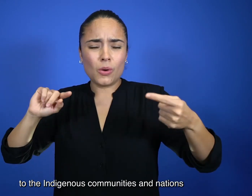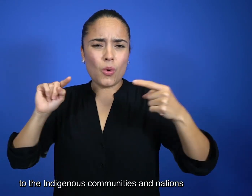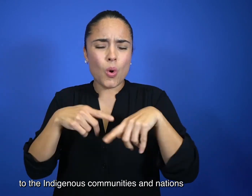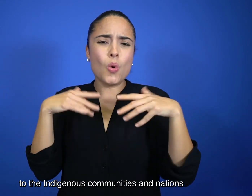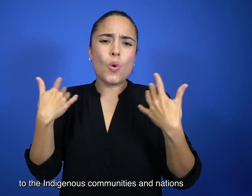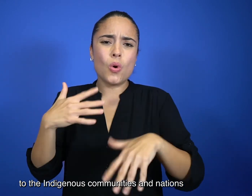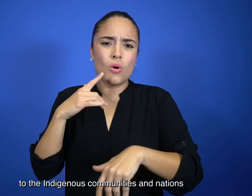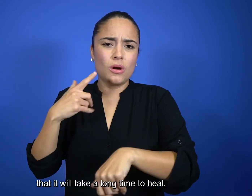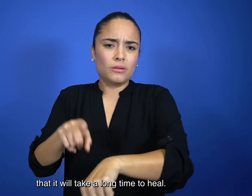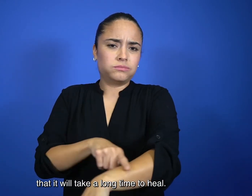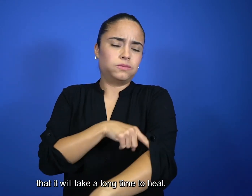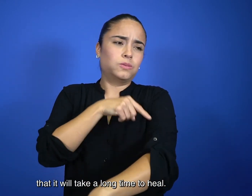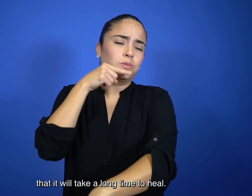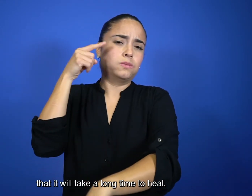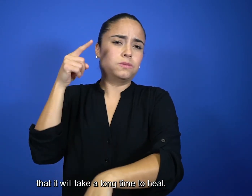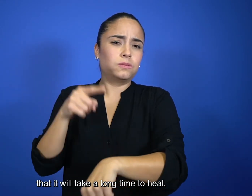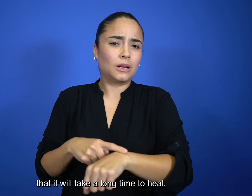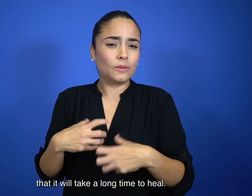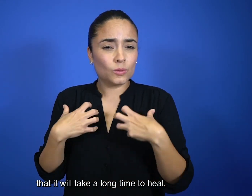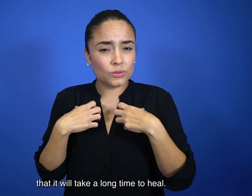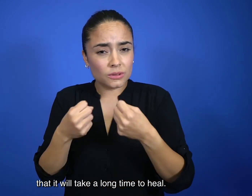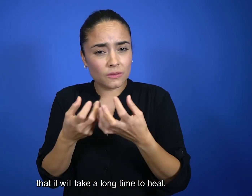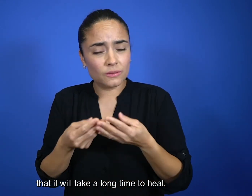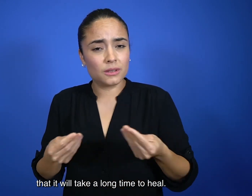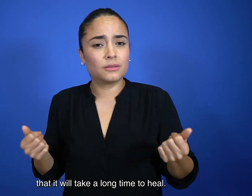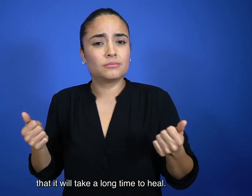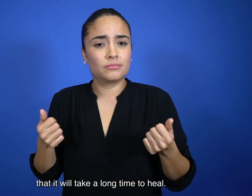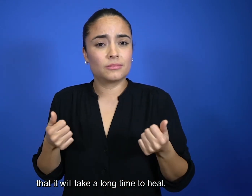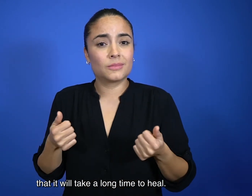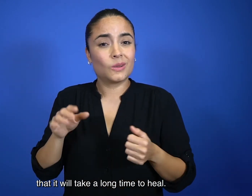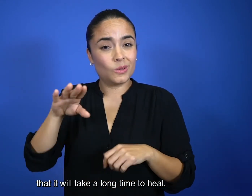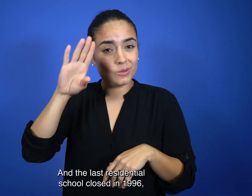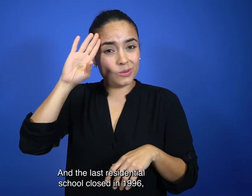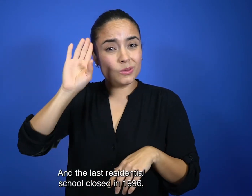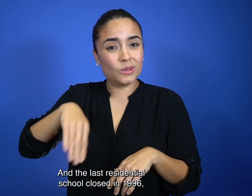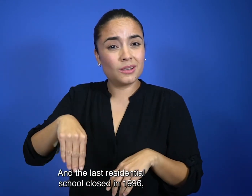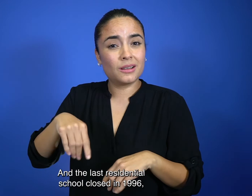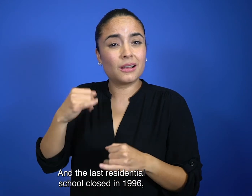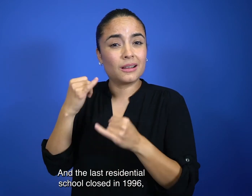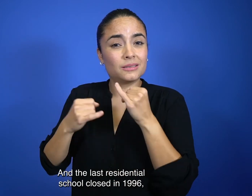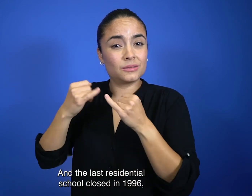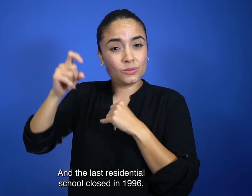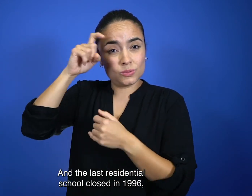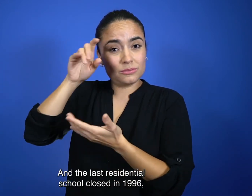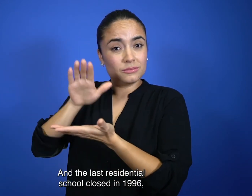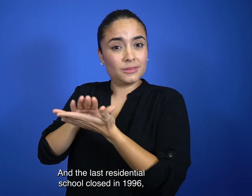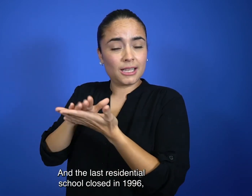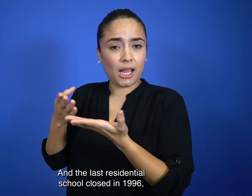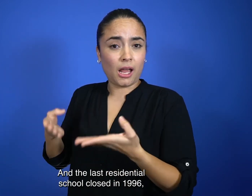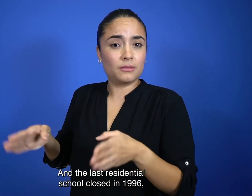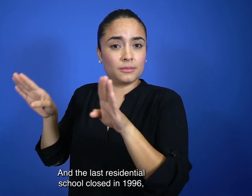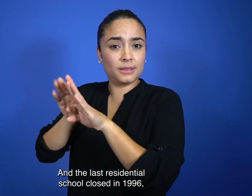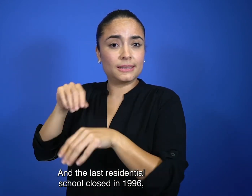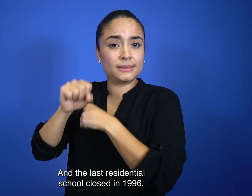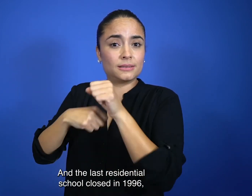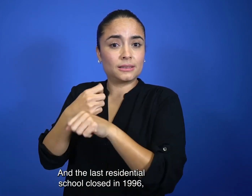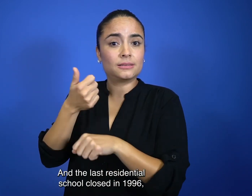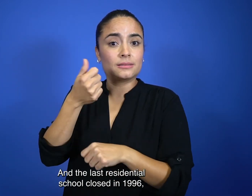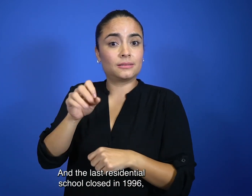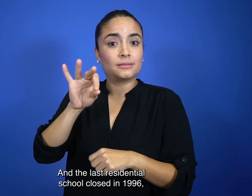and nations, that it will take a long time to heal. And the last residential school closed in